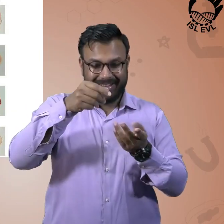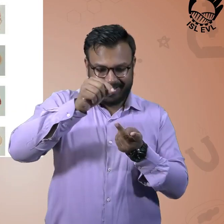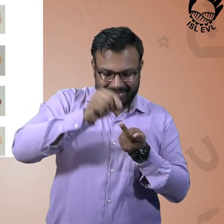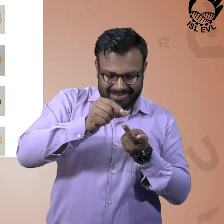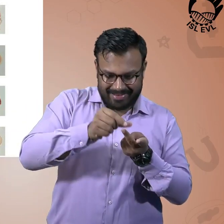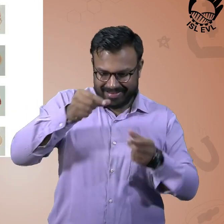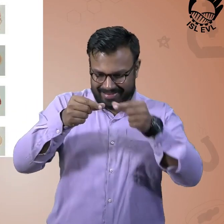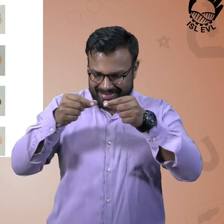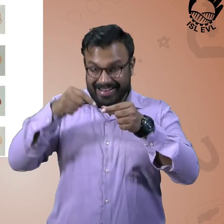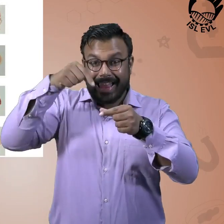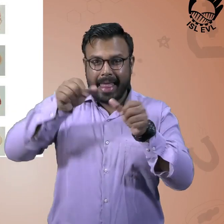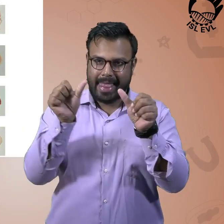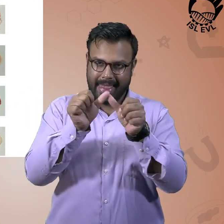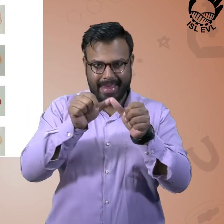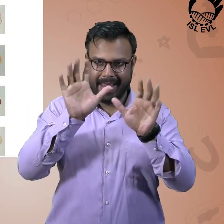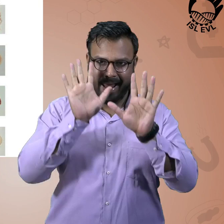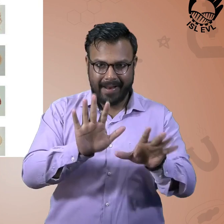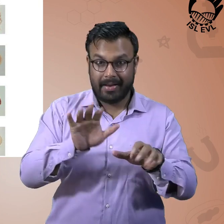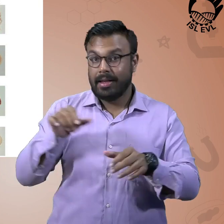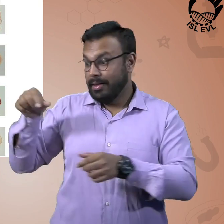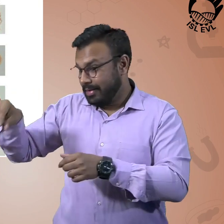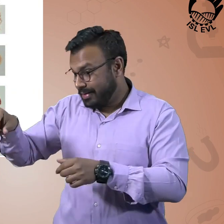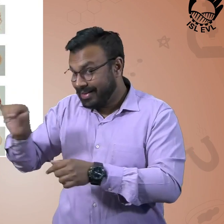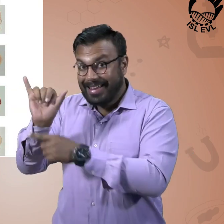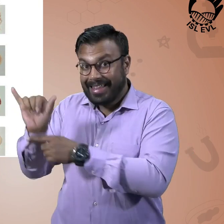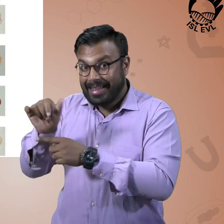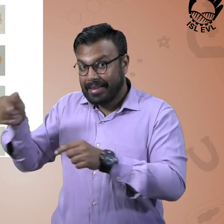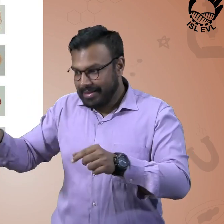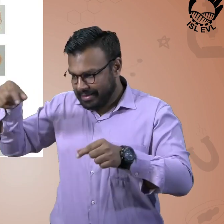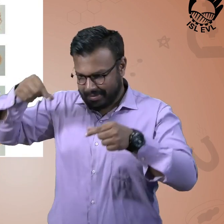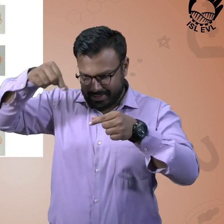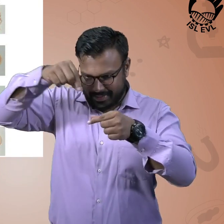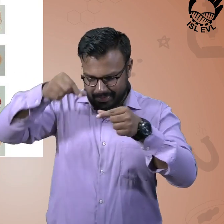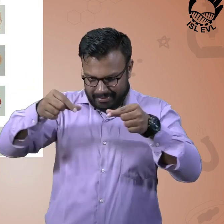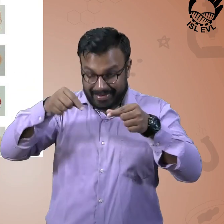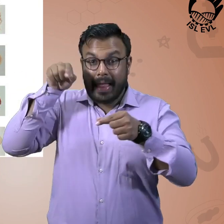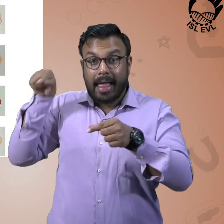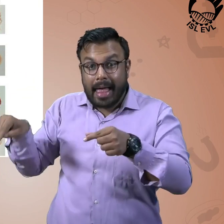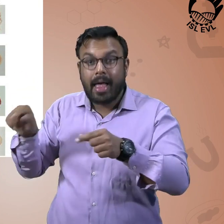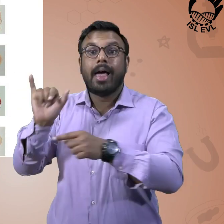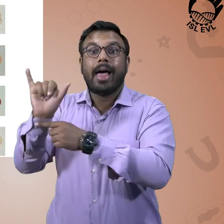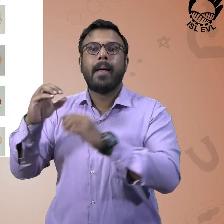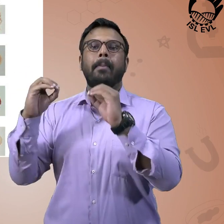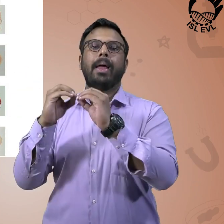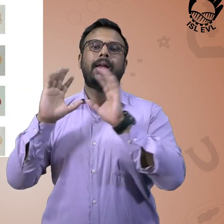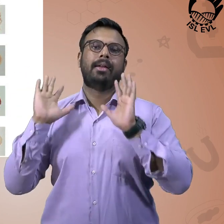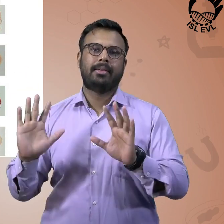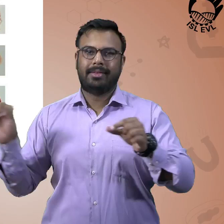People with type A blood will have antibodies against type B in their